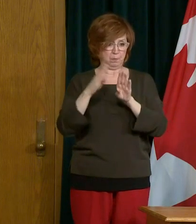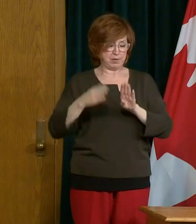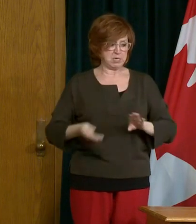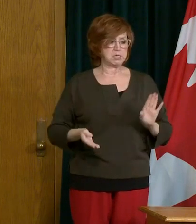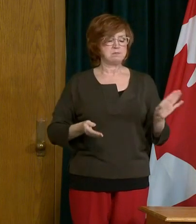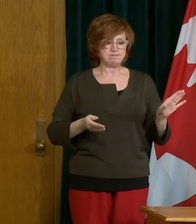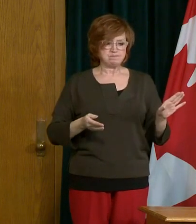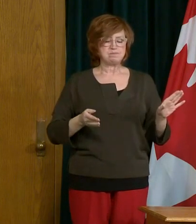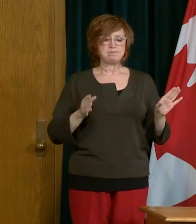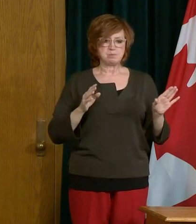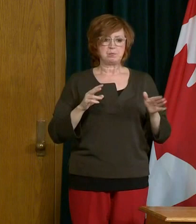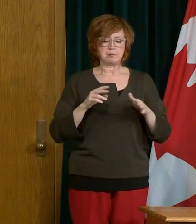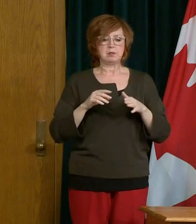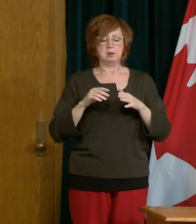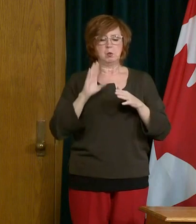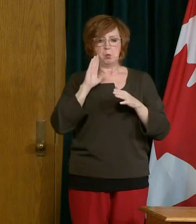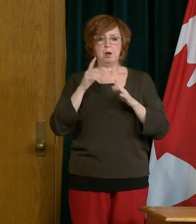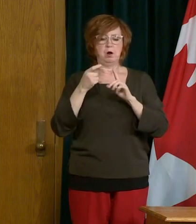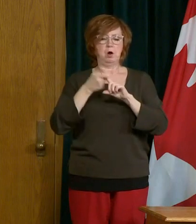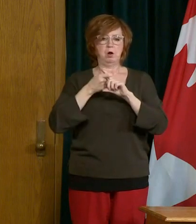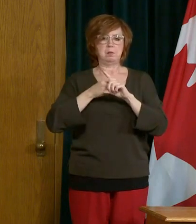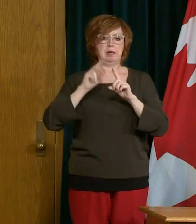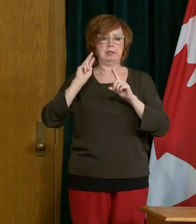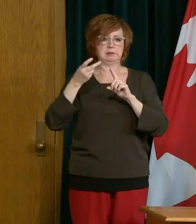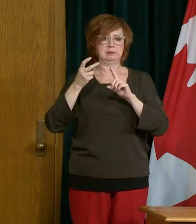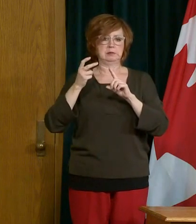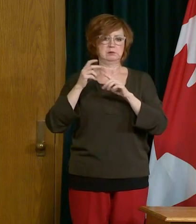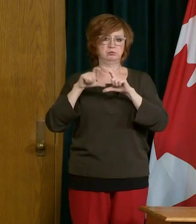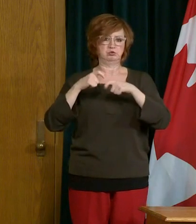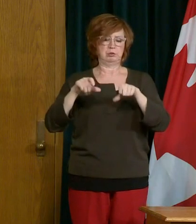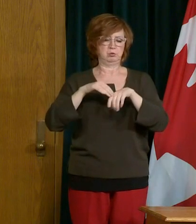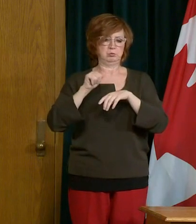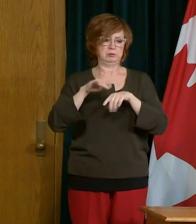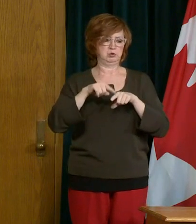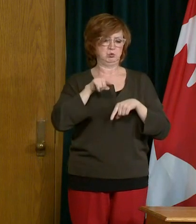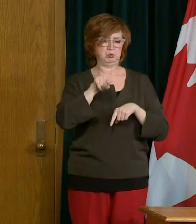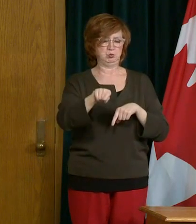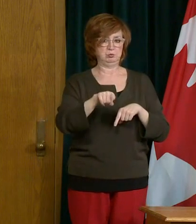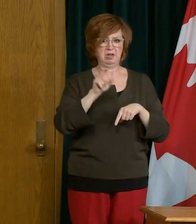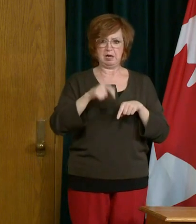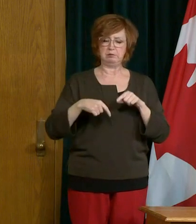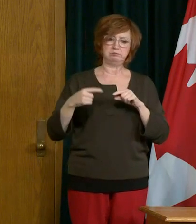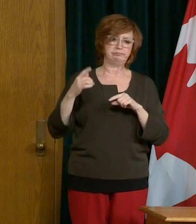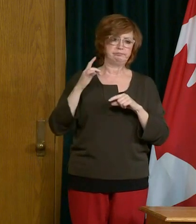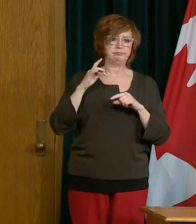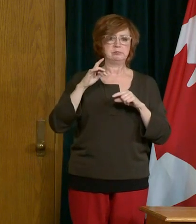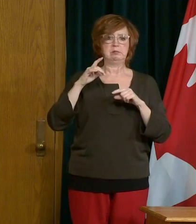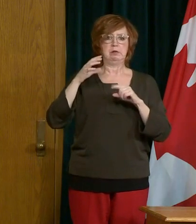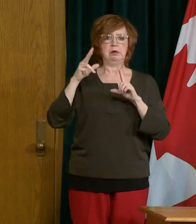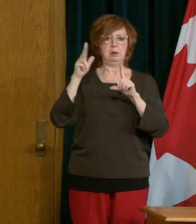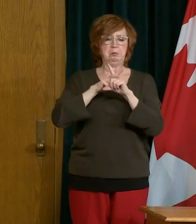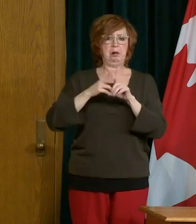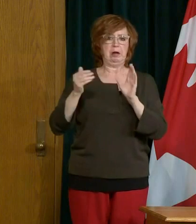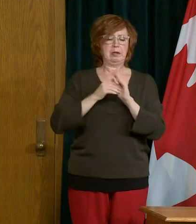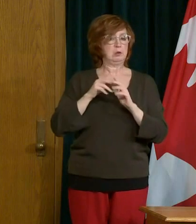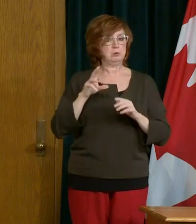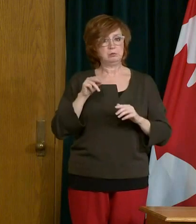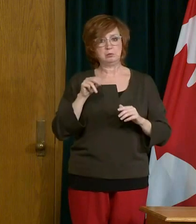automatically receive a second payment. You do not need to reapply. And to date, we have processed more